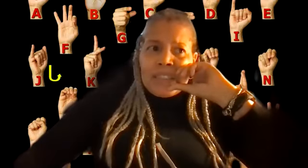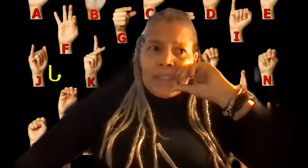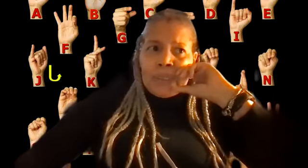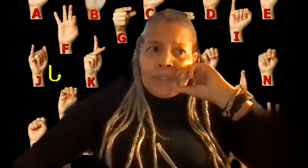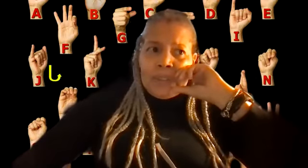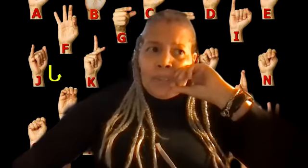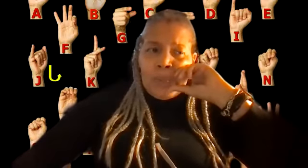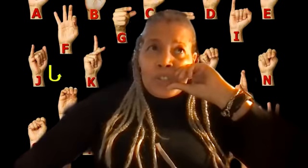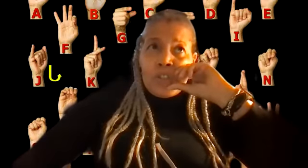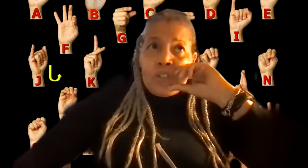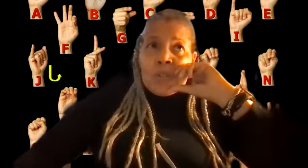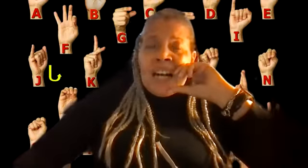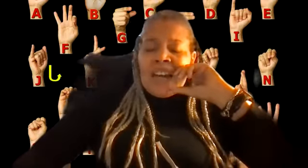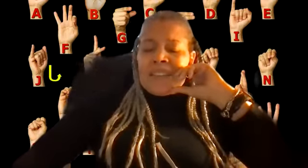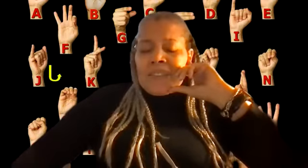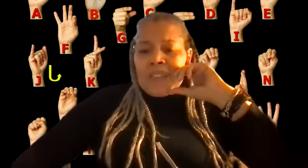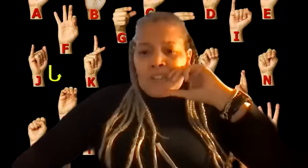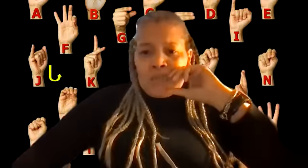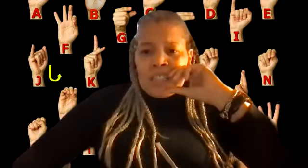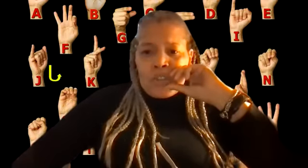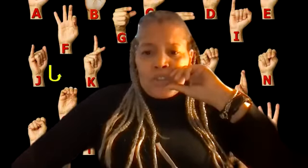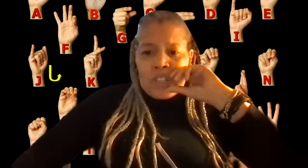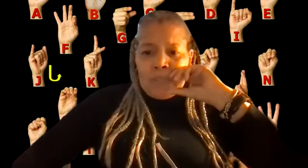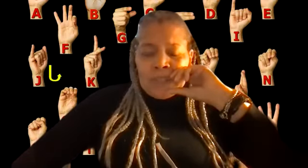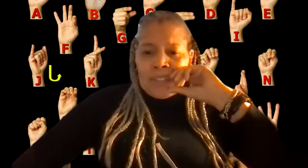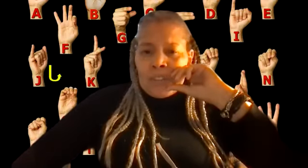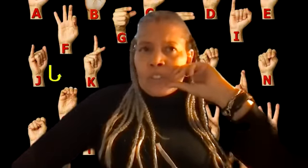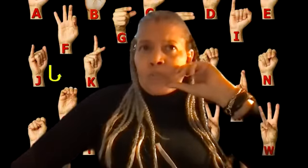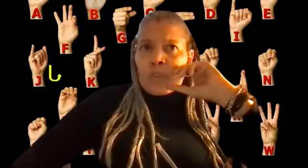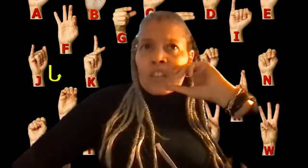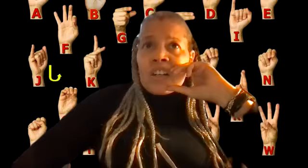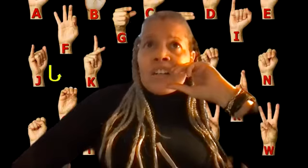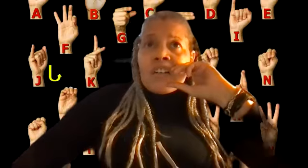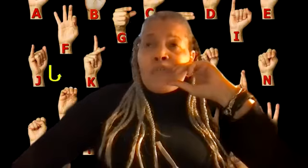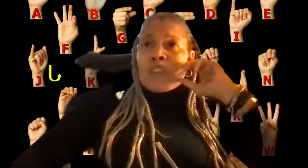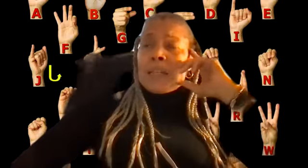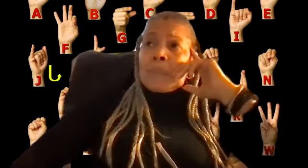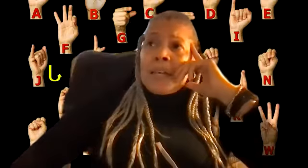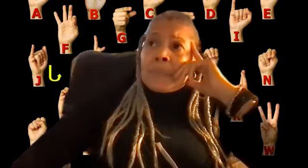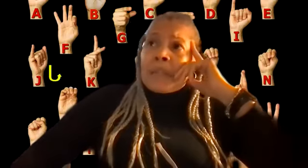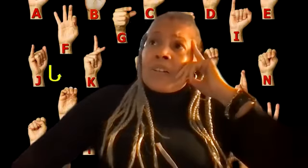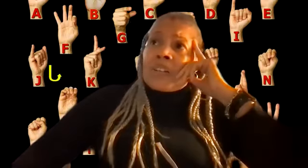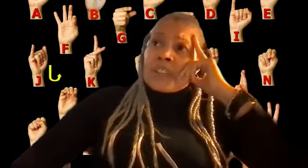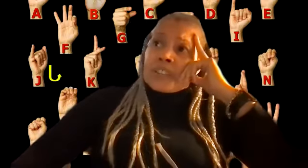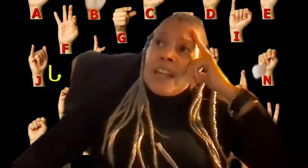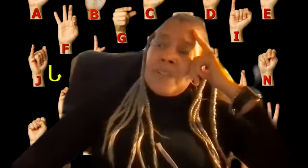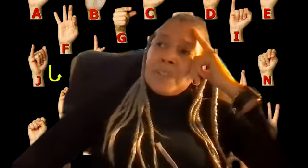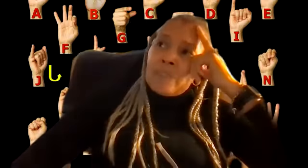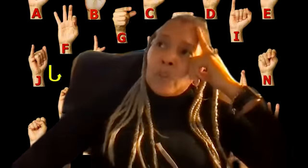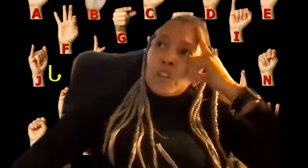anywhere, any way to you. I think the thing that's really interesting about that though is for, for a lot of black and brown girls having that voice,